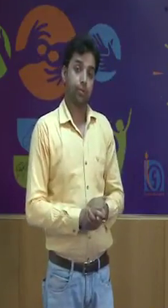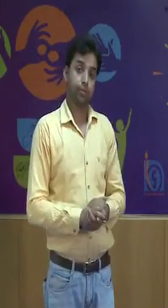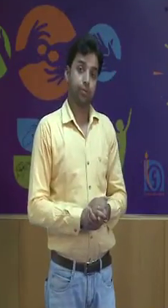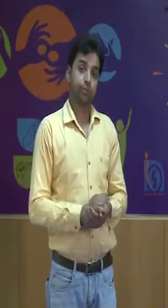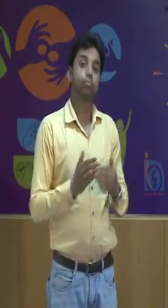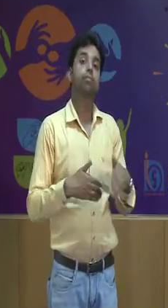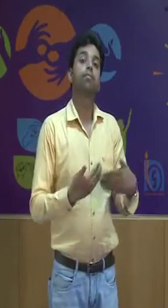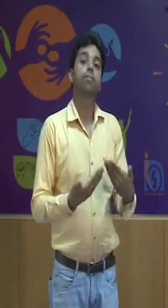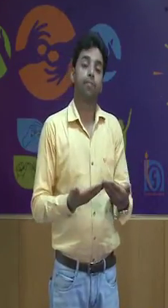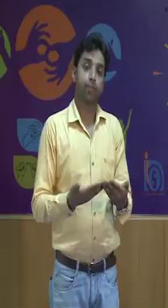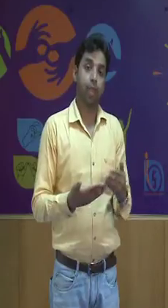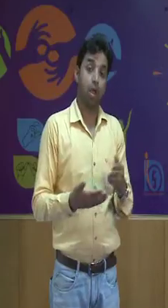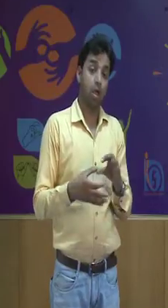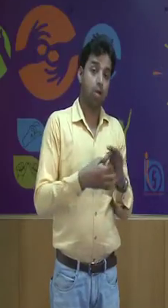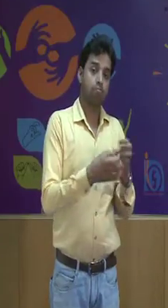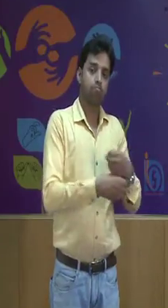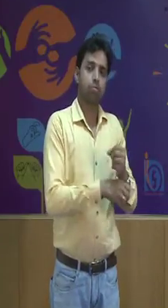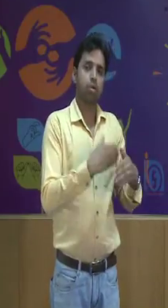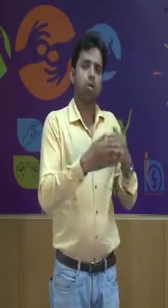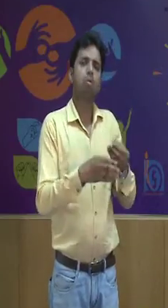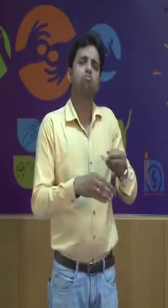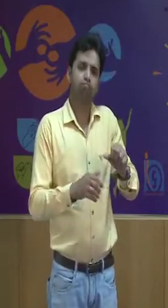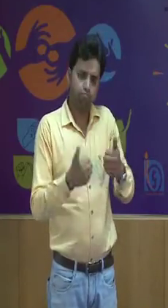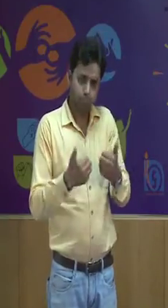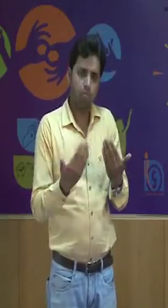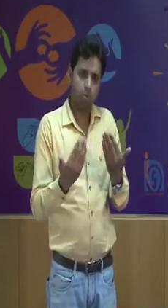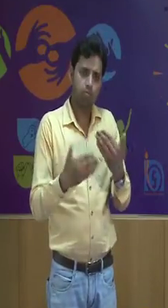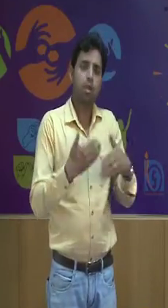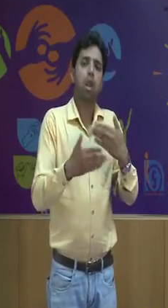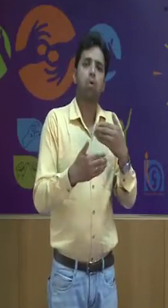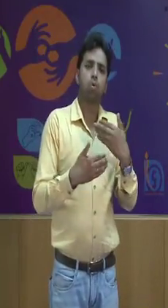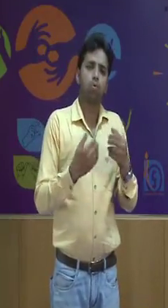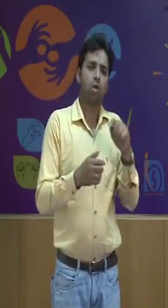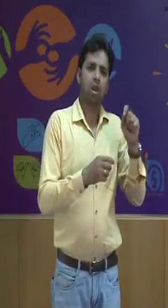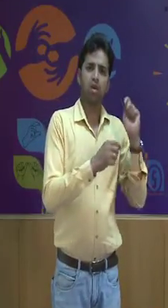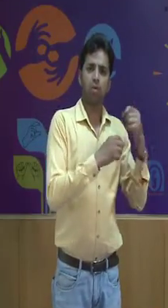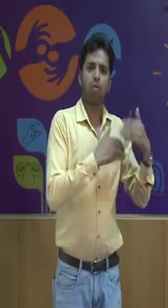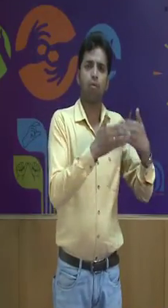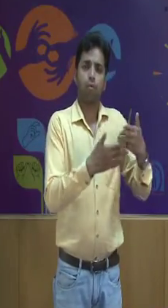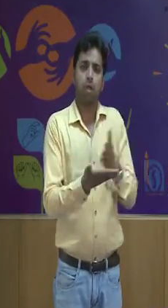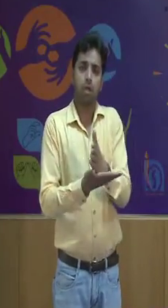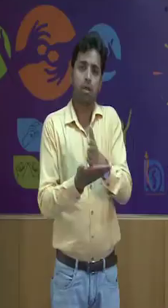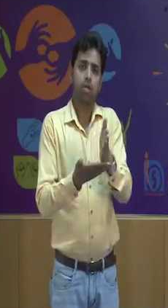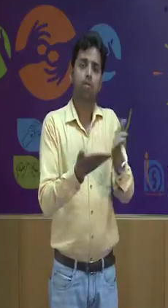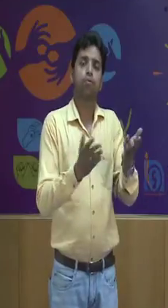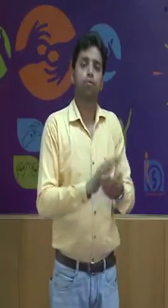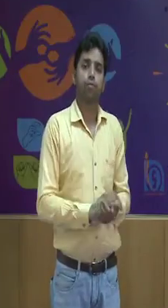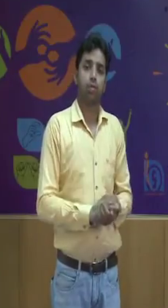and it became impossible to do any other work except what had